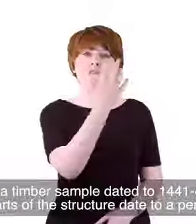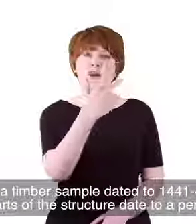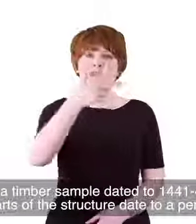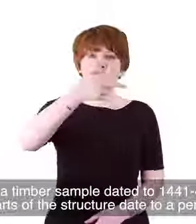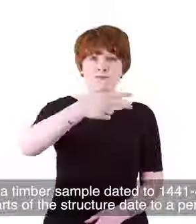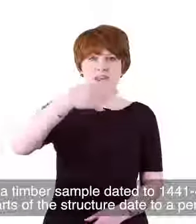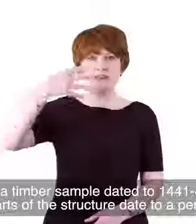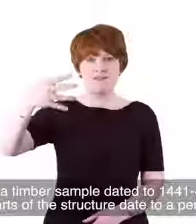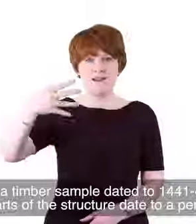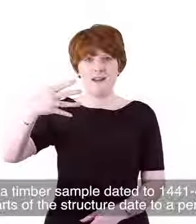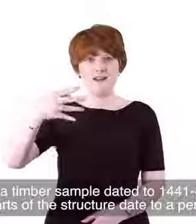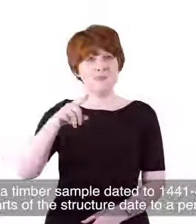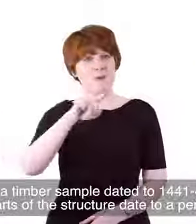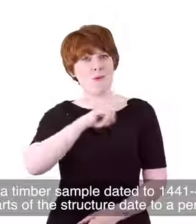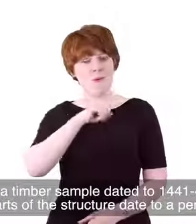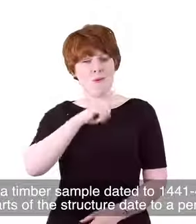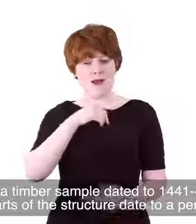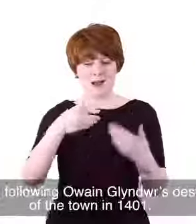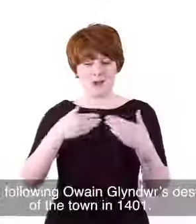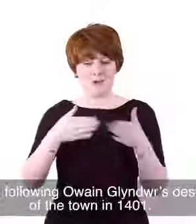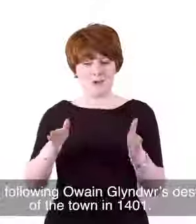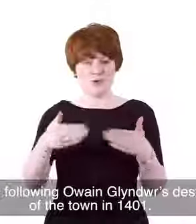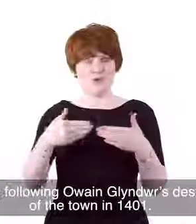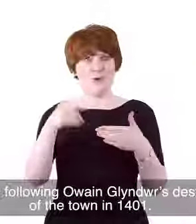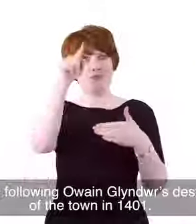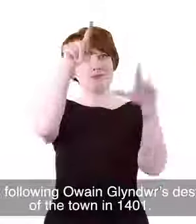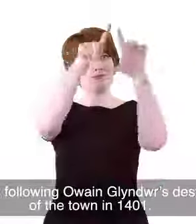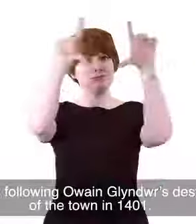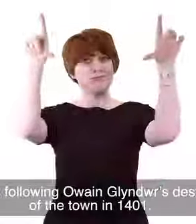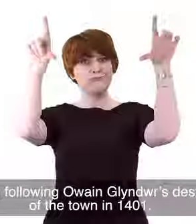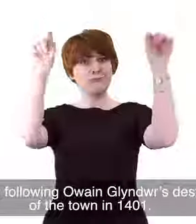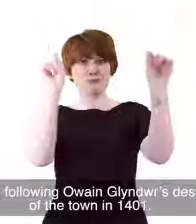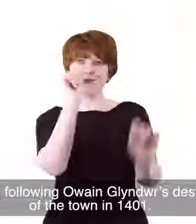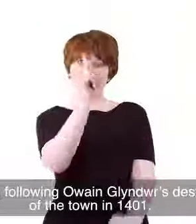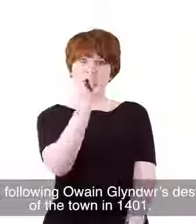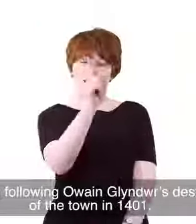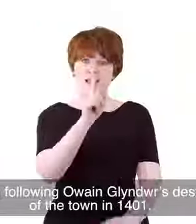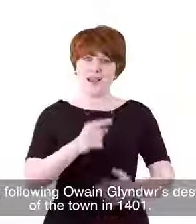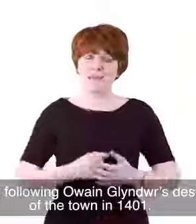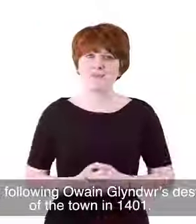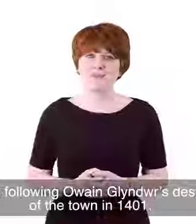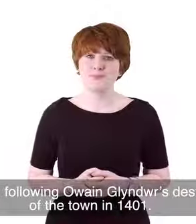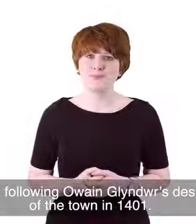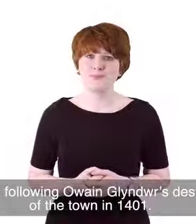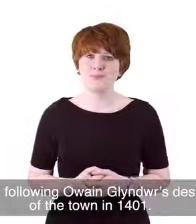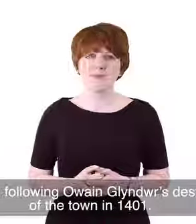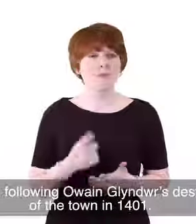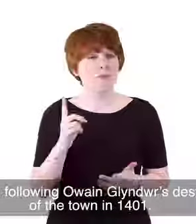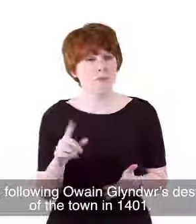of the structure date to a period of rebuilding following Owain Glyndŵr's destruction of the town in 1401.